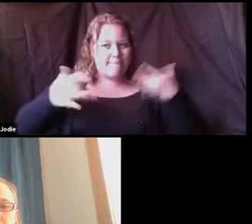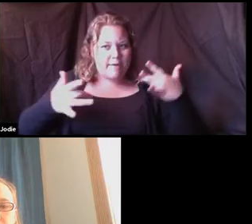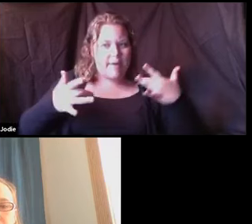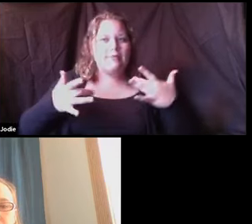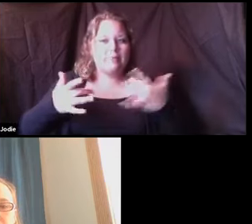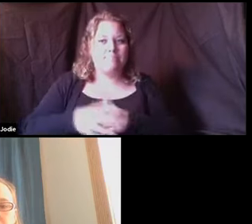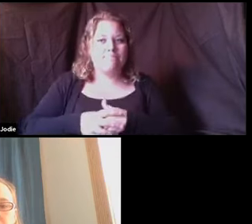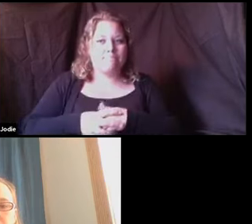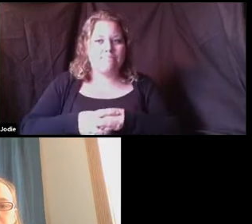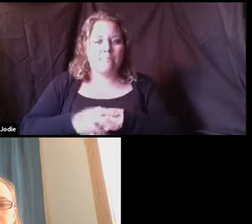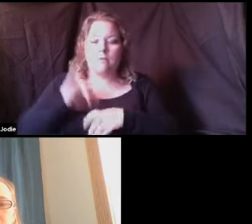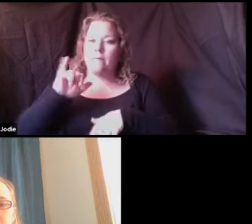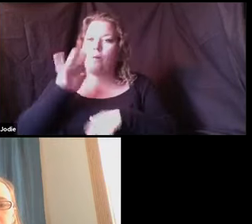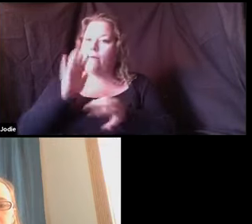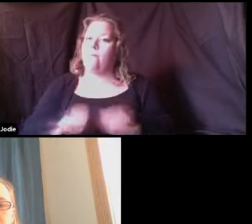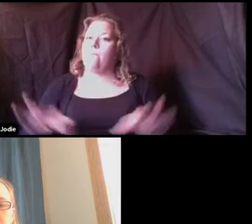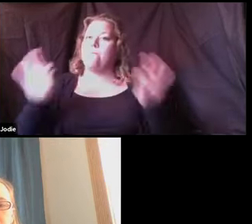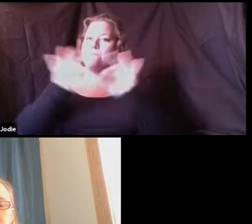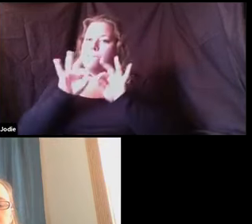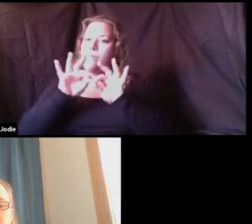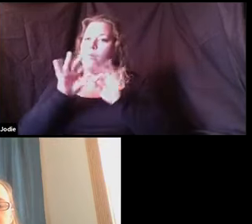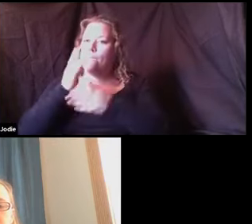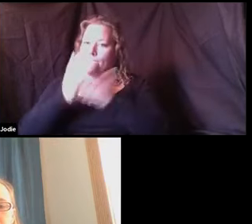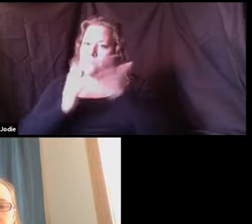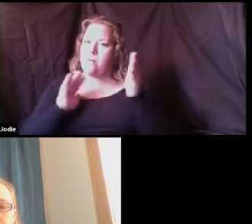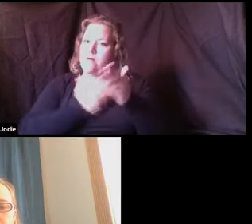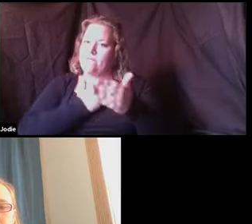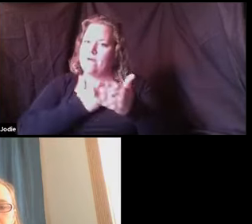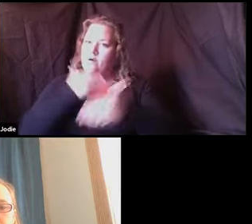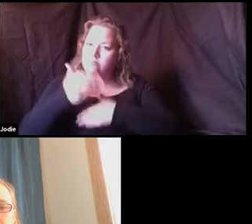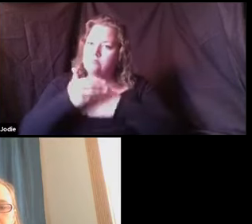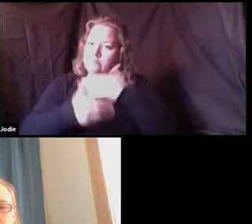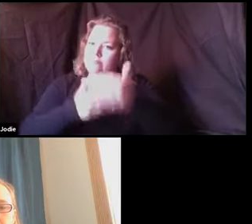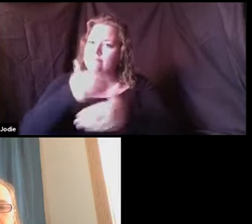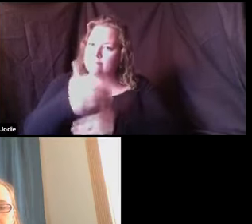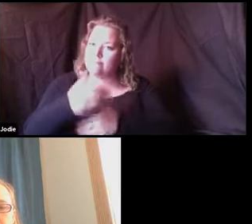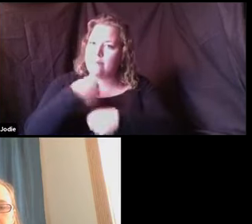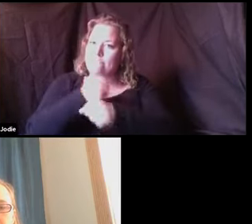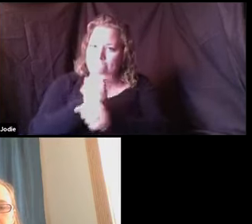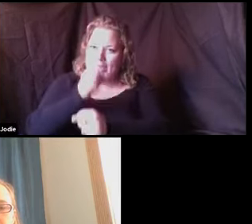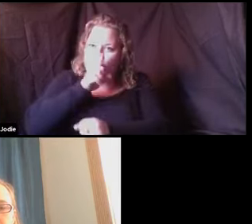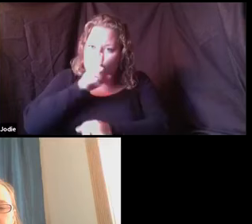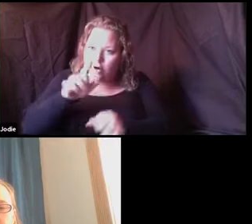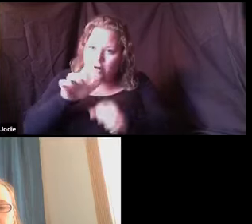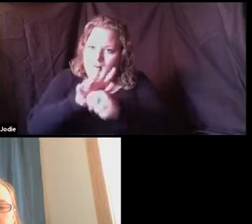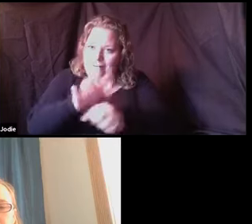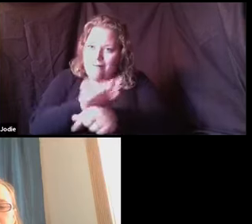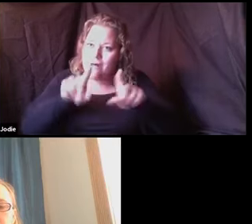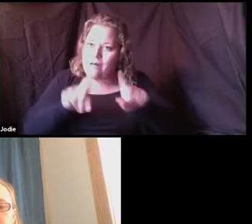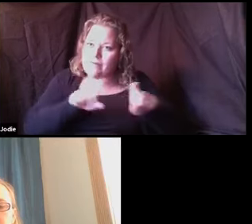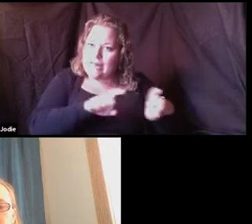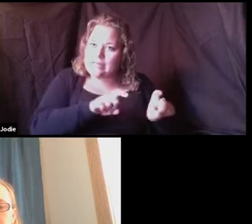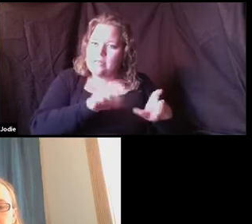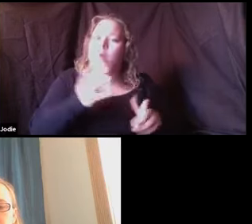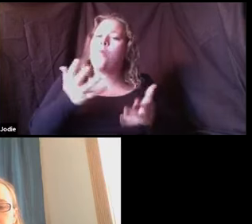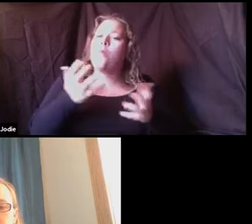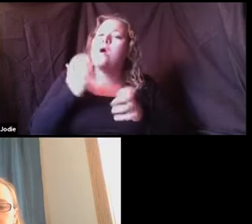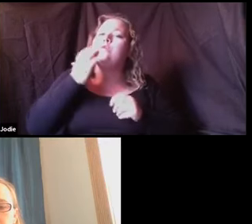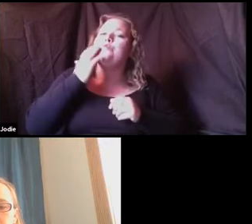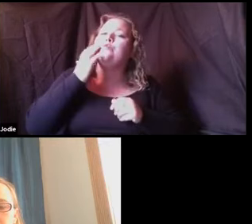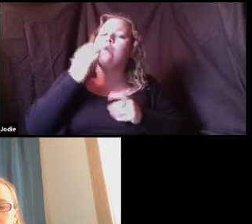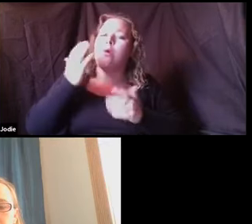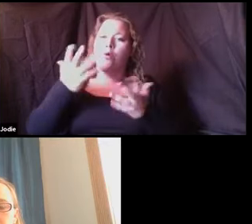important aspect of making sure we're at the right testing level to know what level of disease we have in our